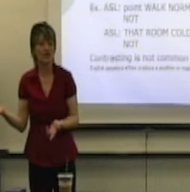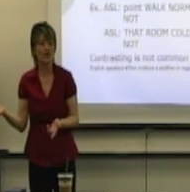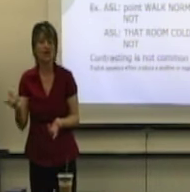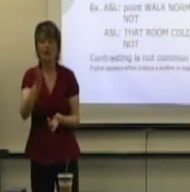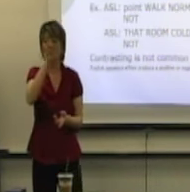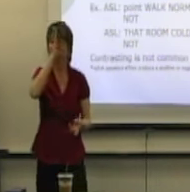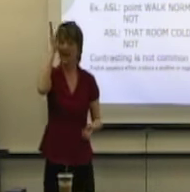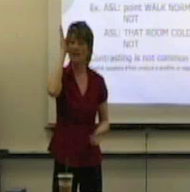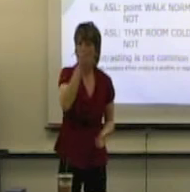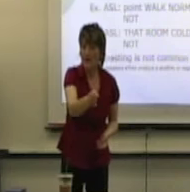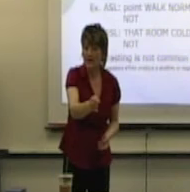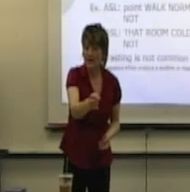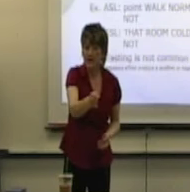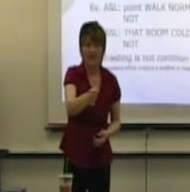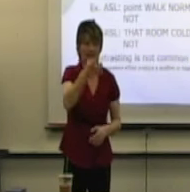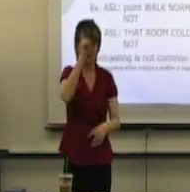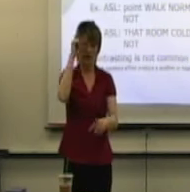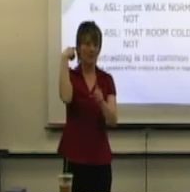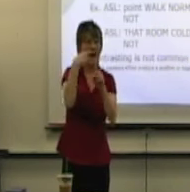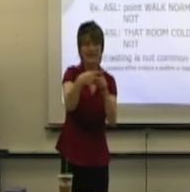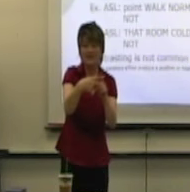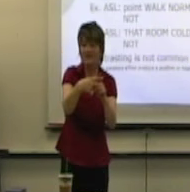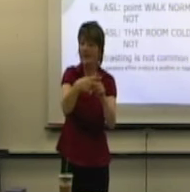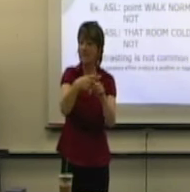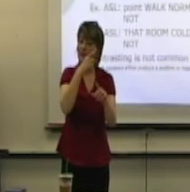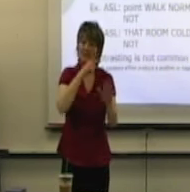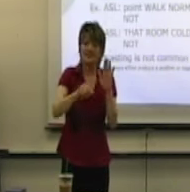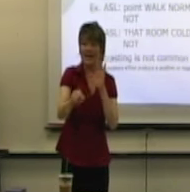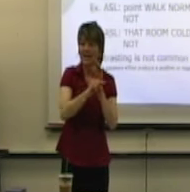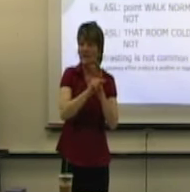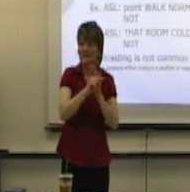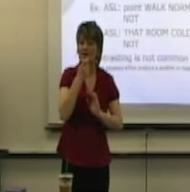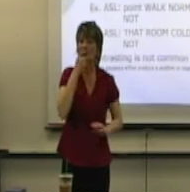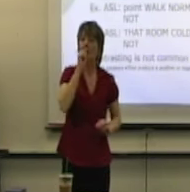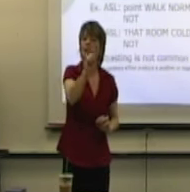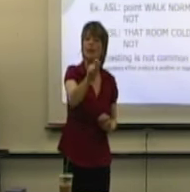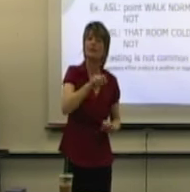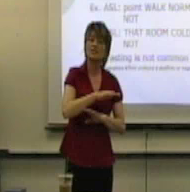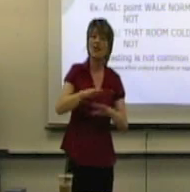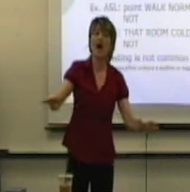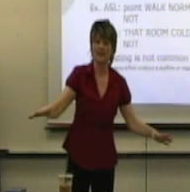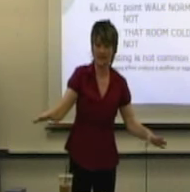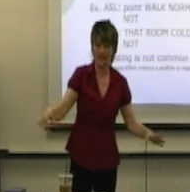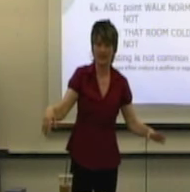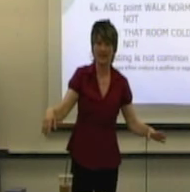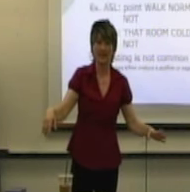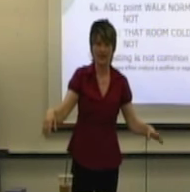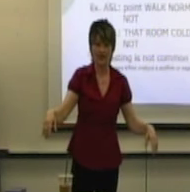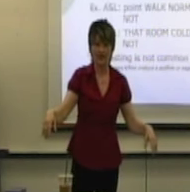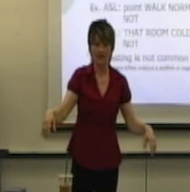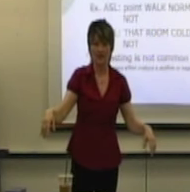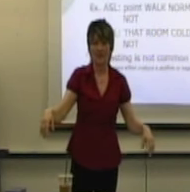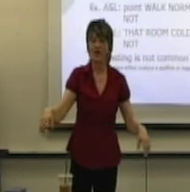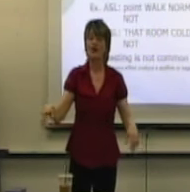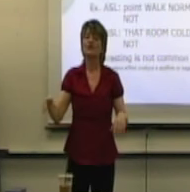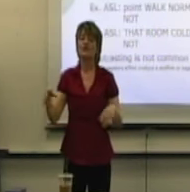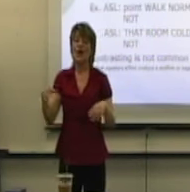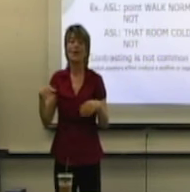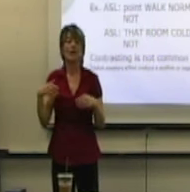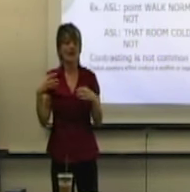Yeah. We say the point, it's either a positive statement, it's a negative statement, and we're done in English. So